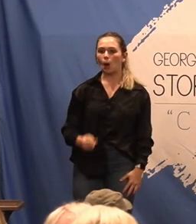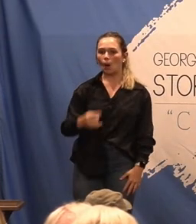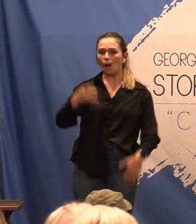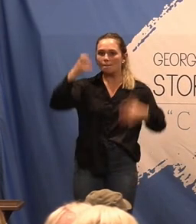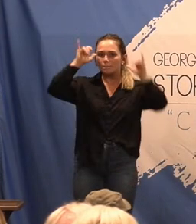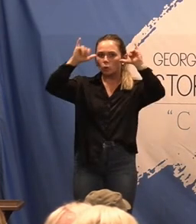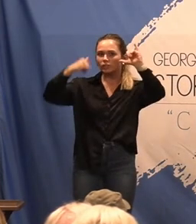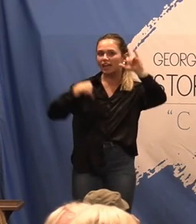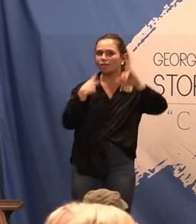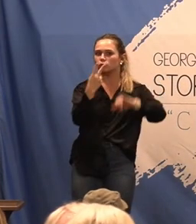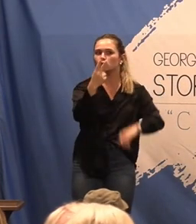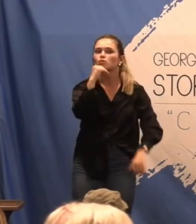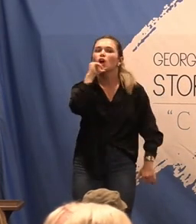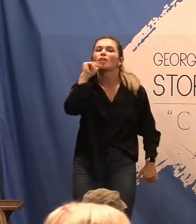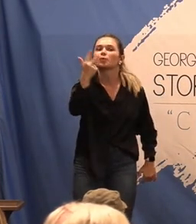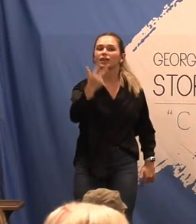two.